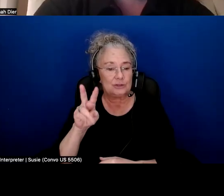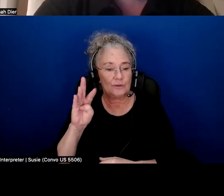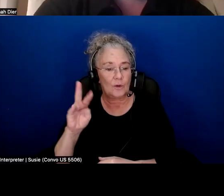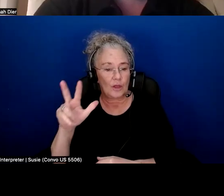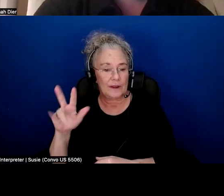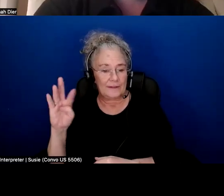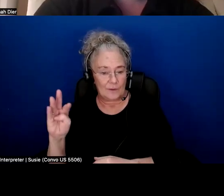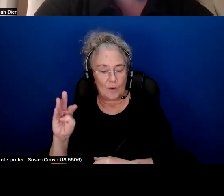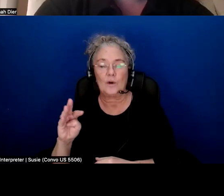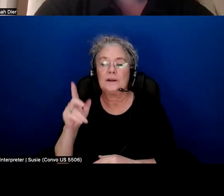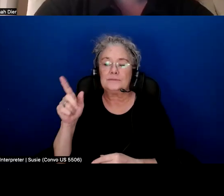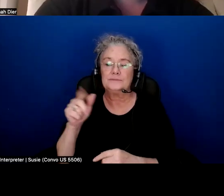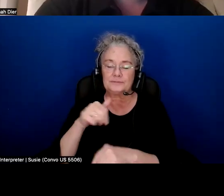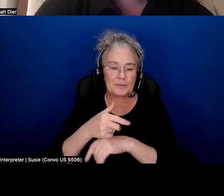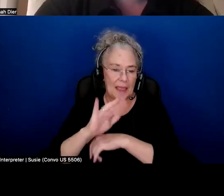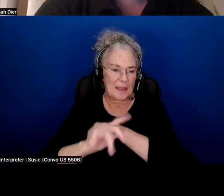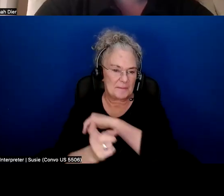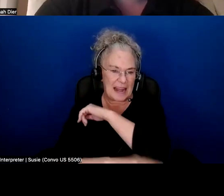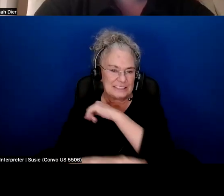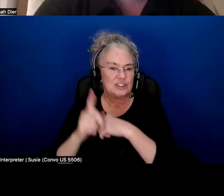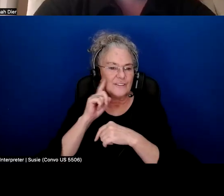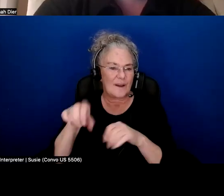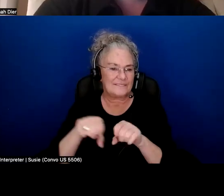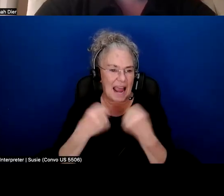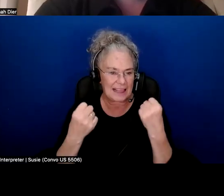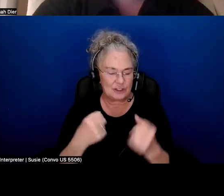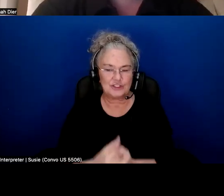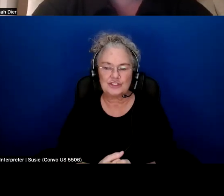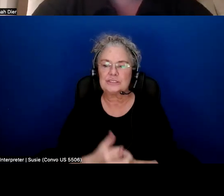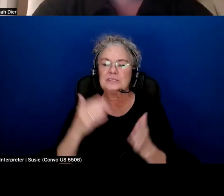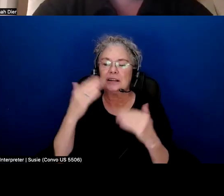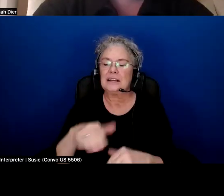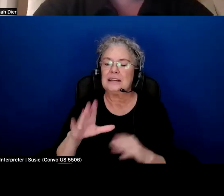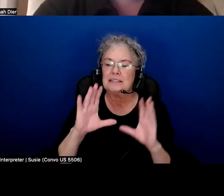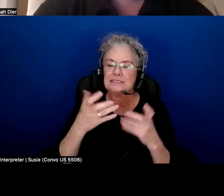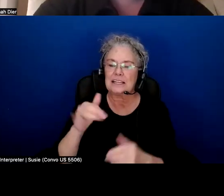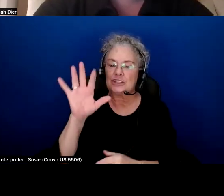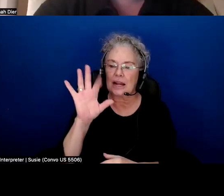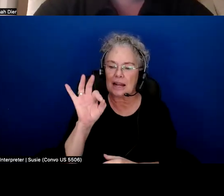9-2434 establishes penalties for violations. And then Section